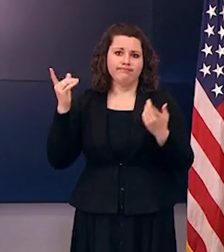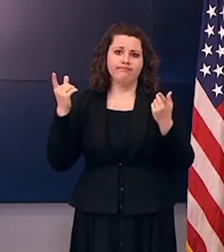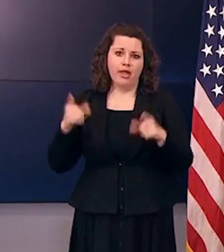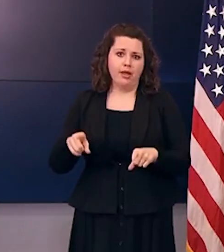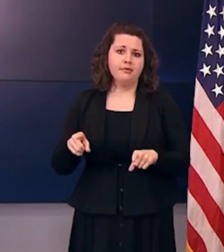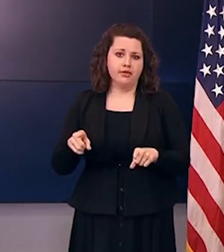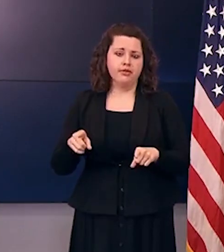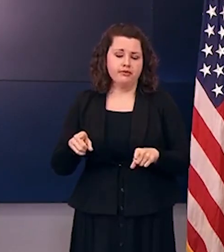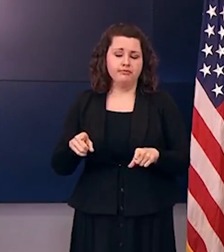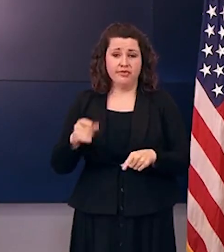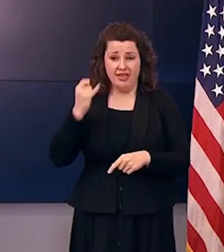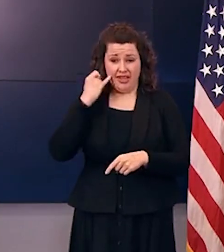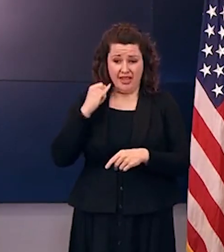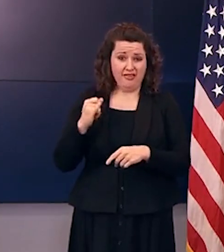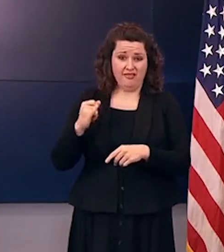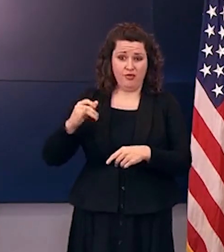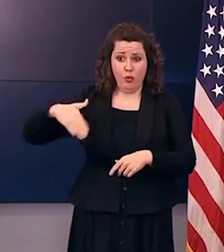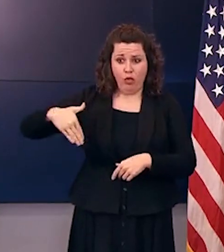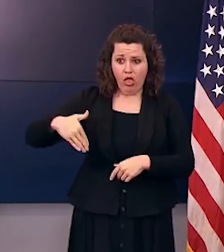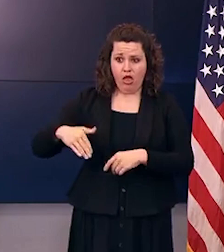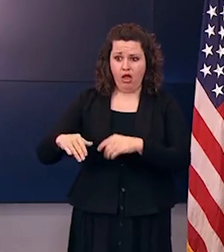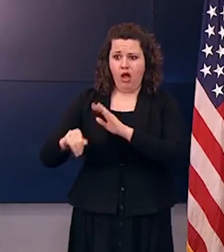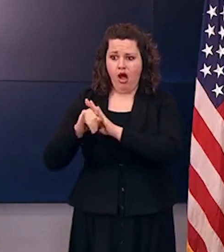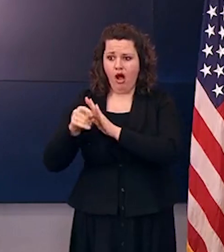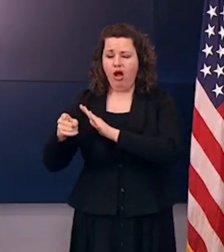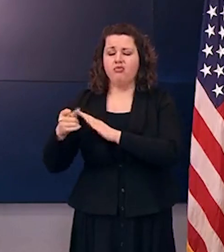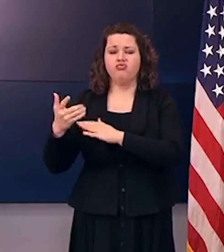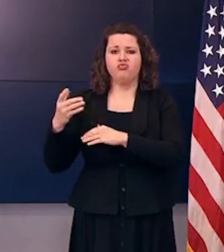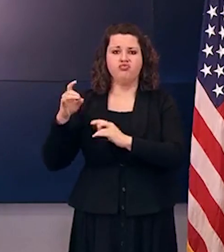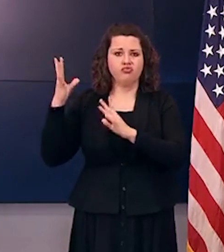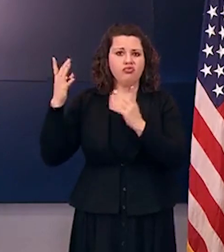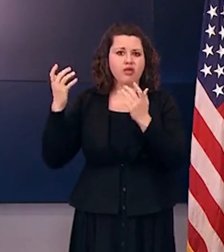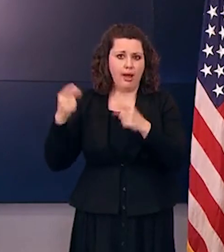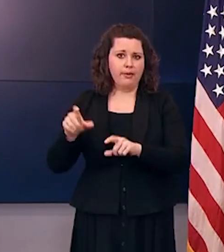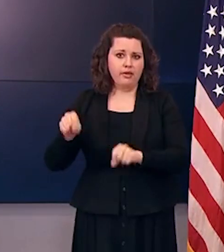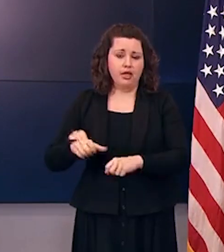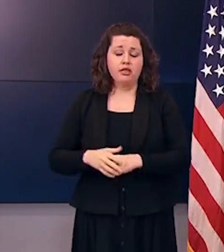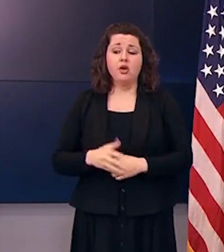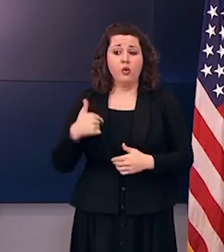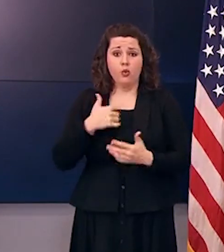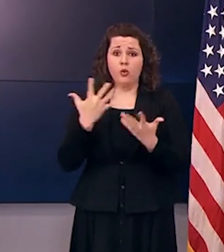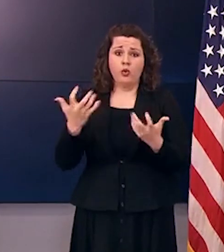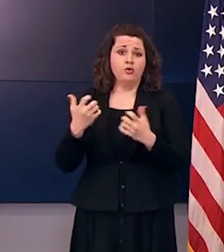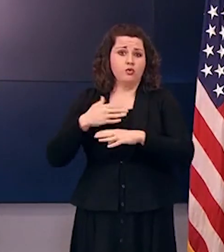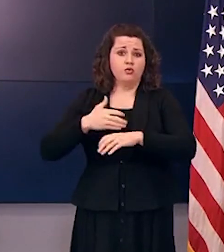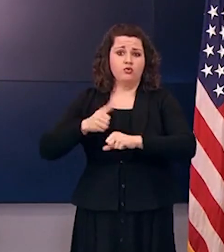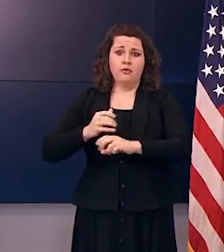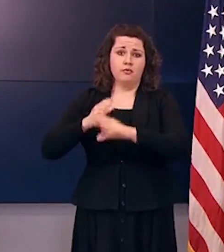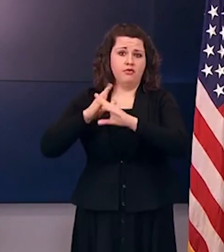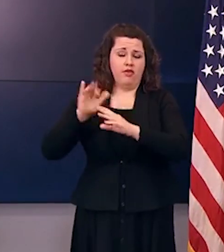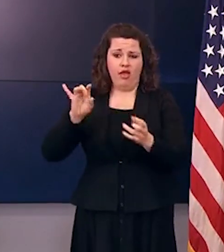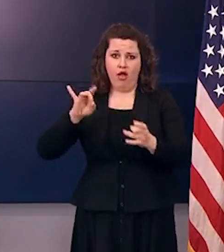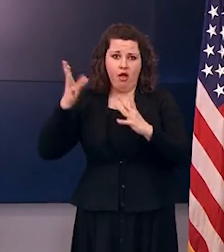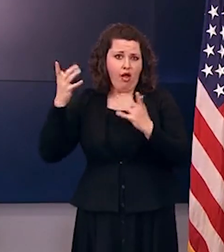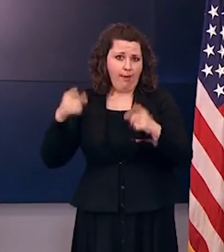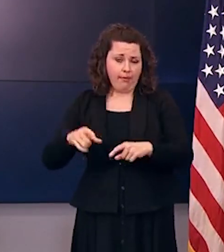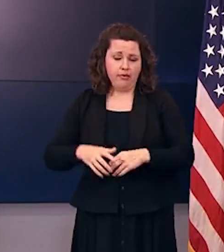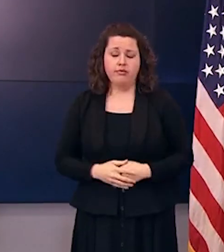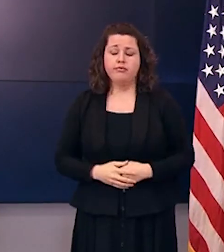can occur if it's detected too late. We want to do everything we can to prevent those tragedies from